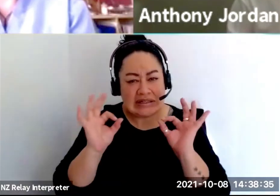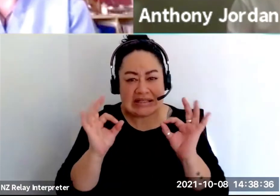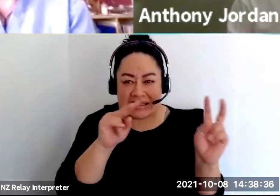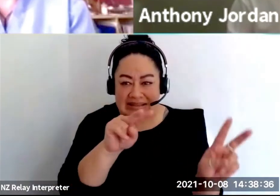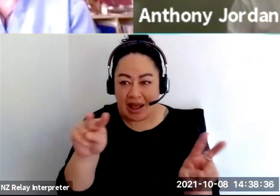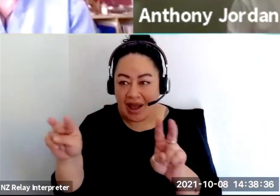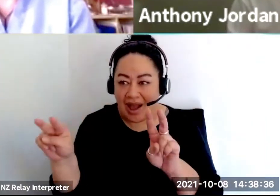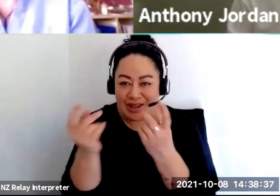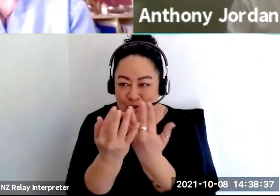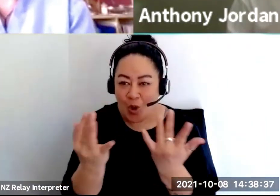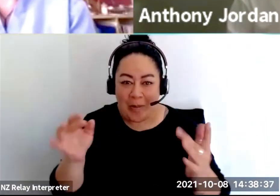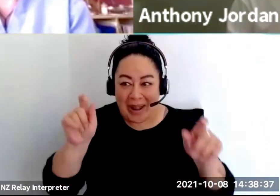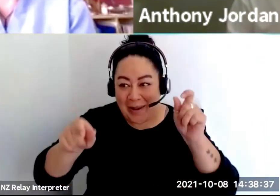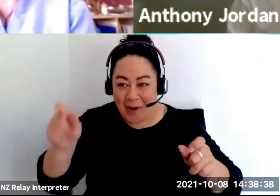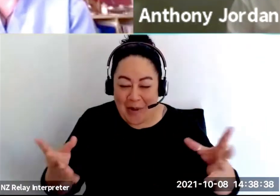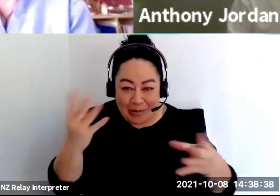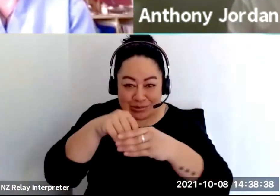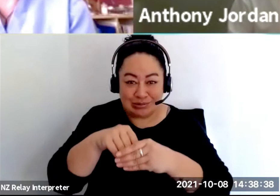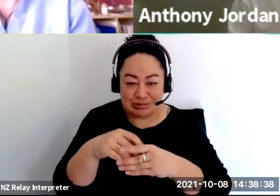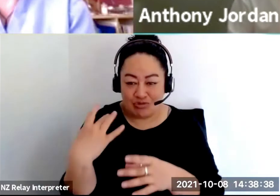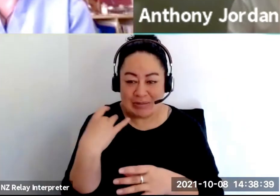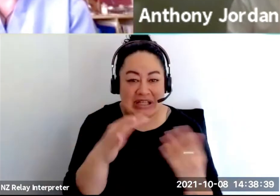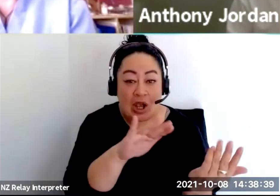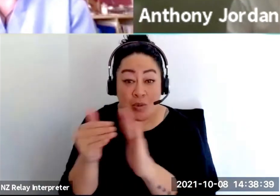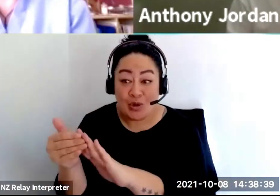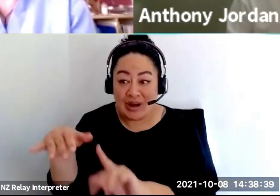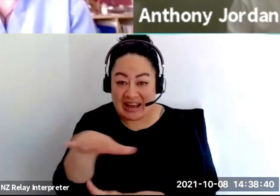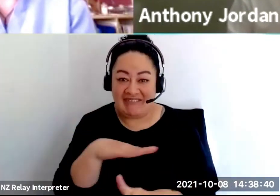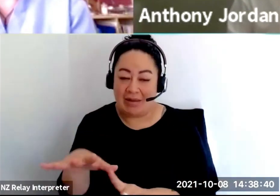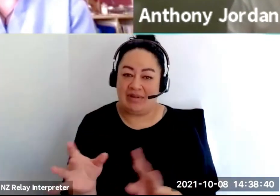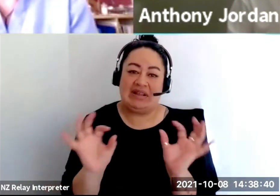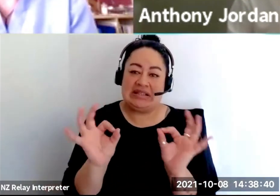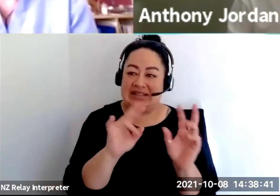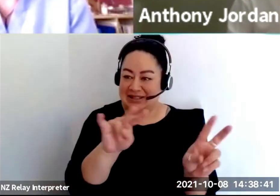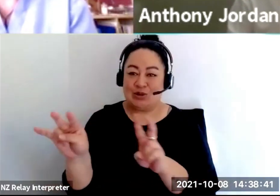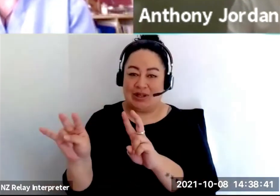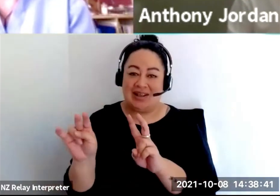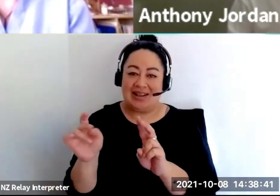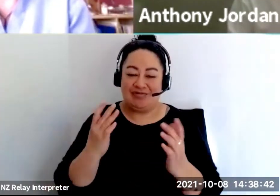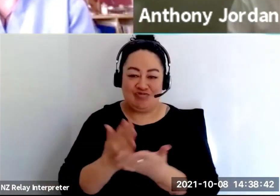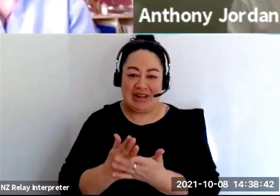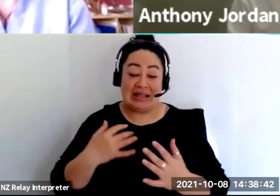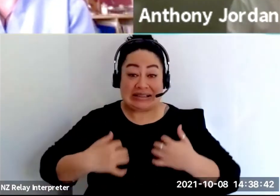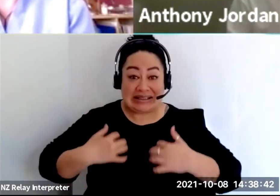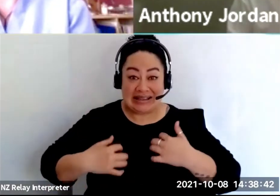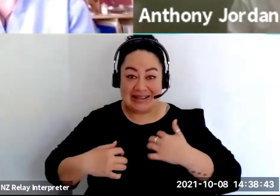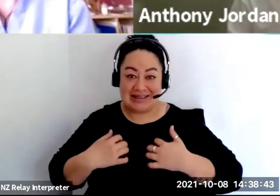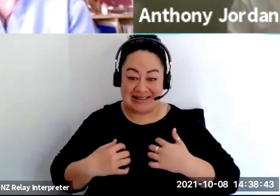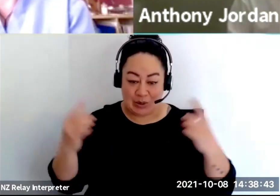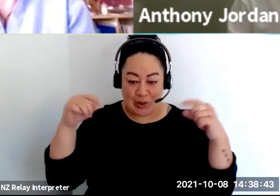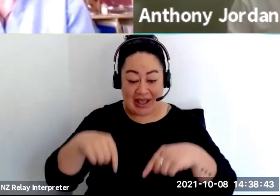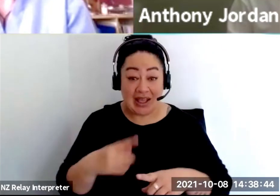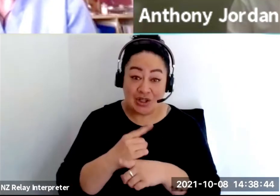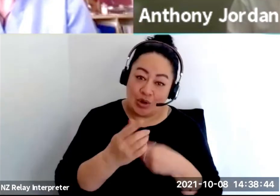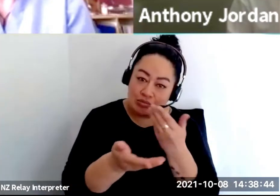on here representing your community and your whānau. So I'm really excited to be here to talk to you